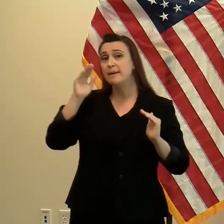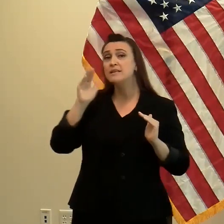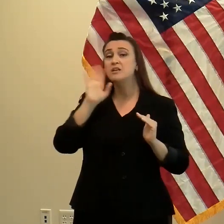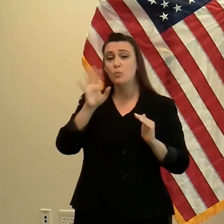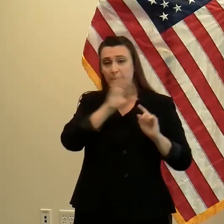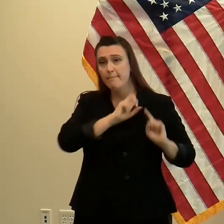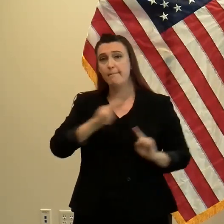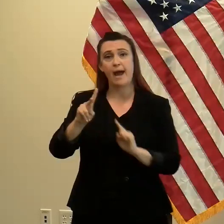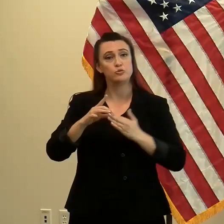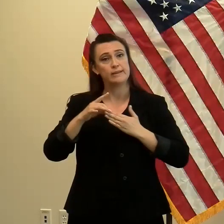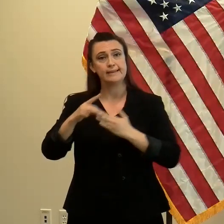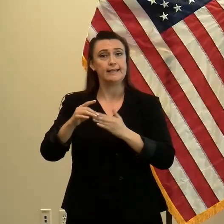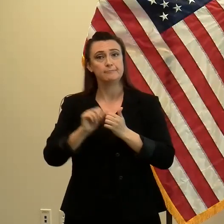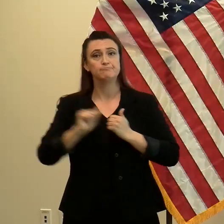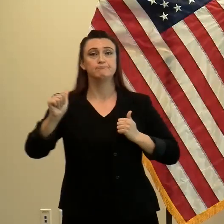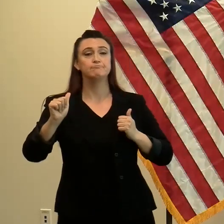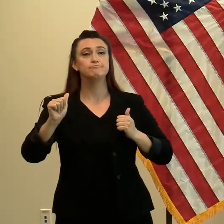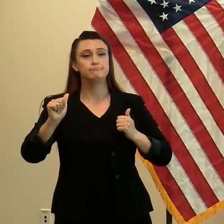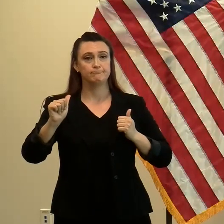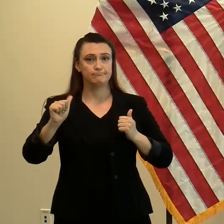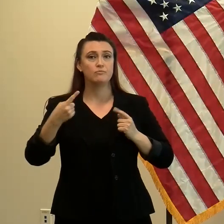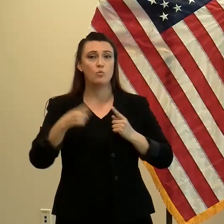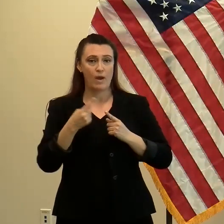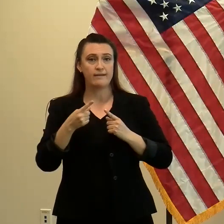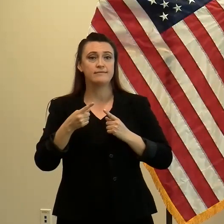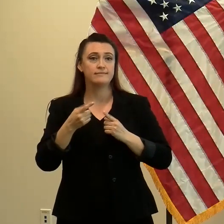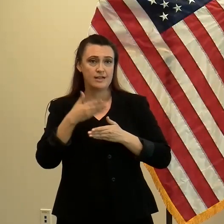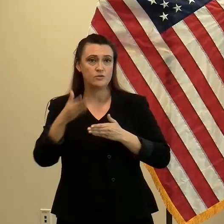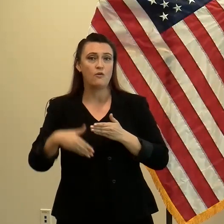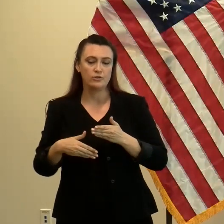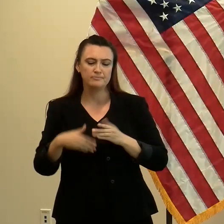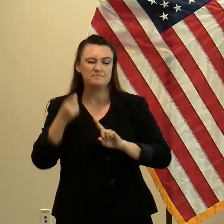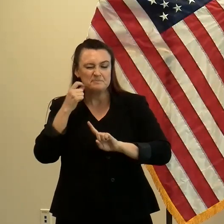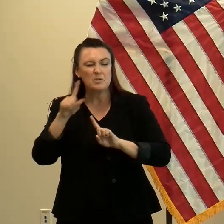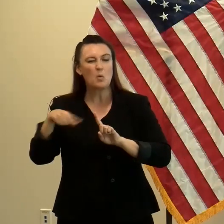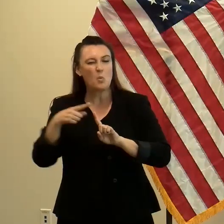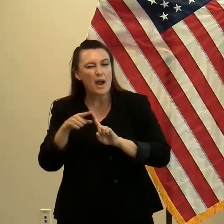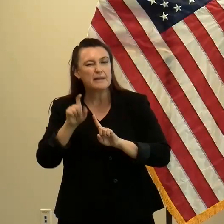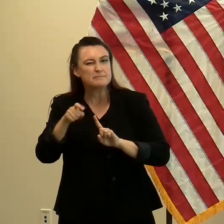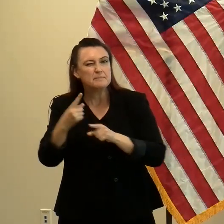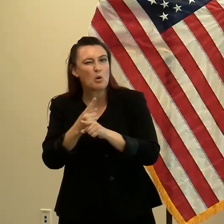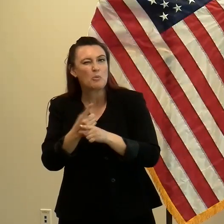going to lead on the way out at the appropriate time.